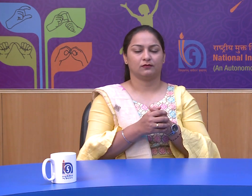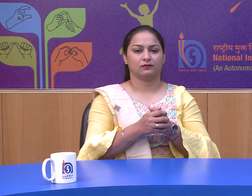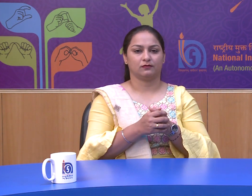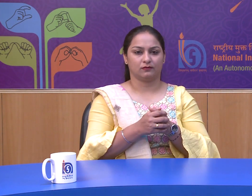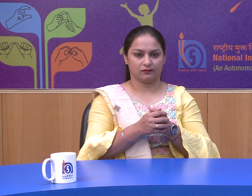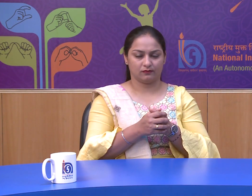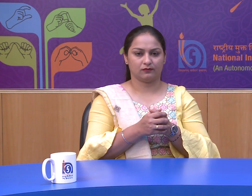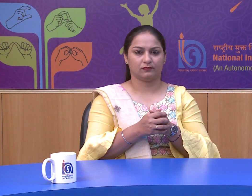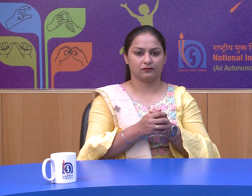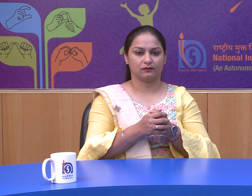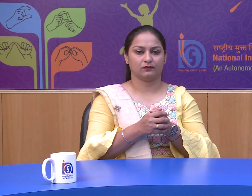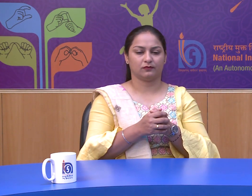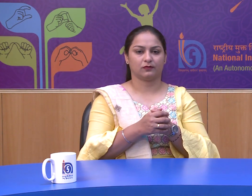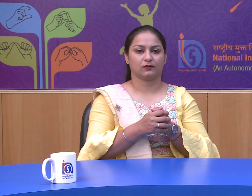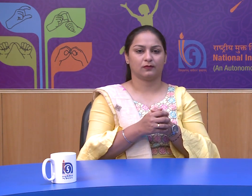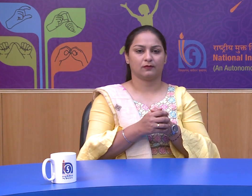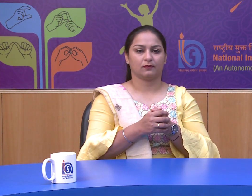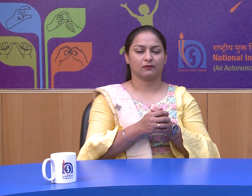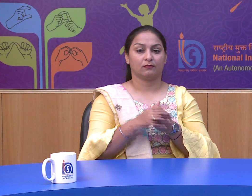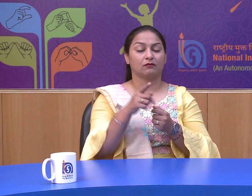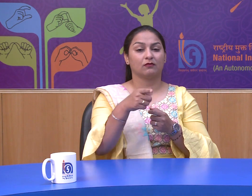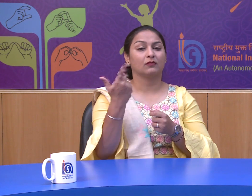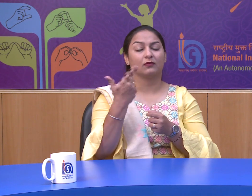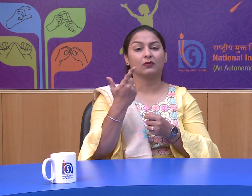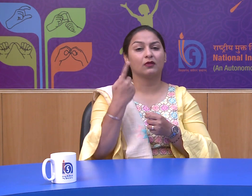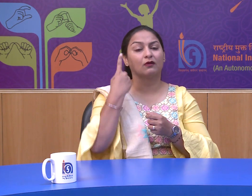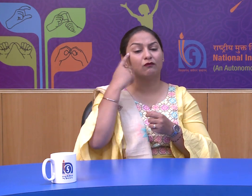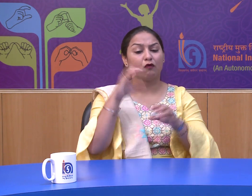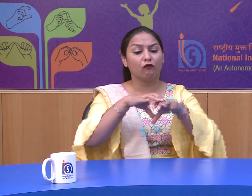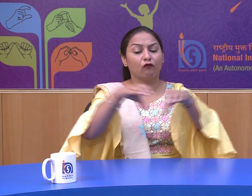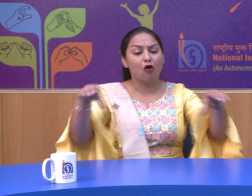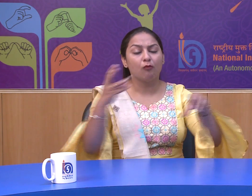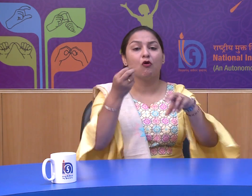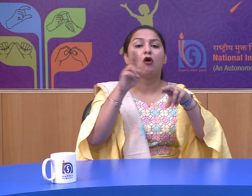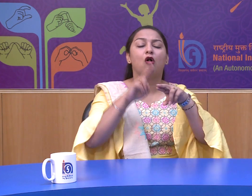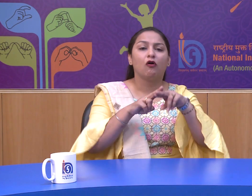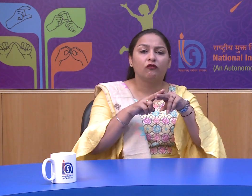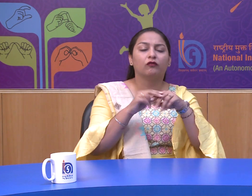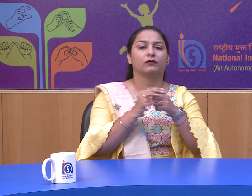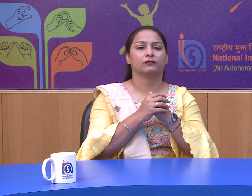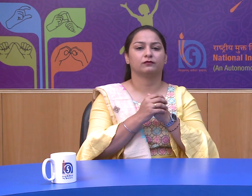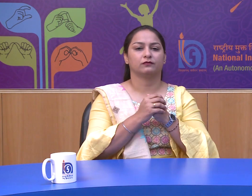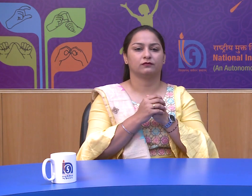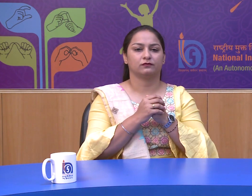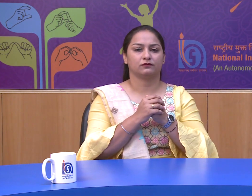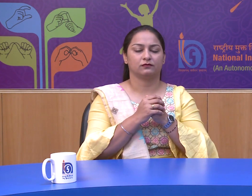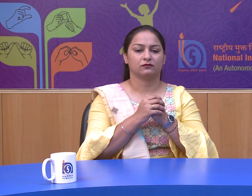Chandragupta Maurya's court was in the form of ceremonial hair